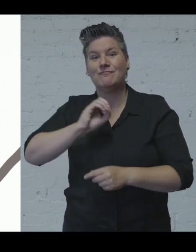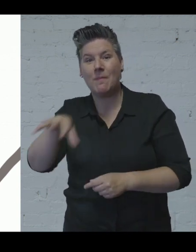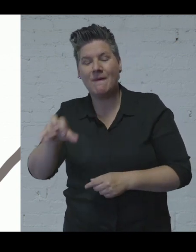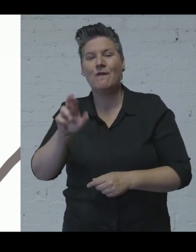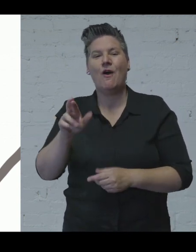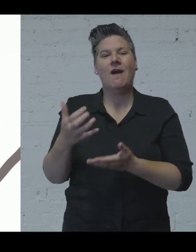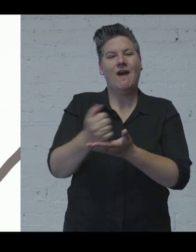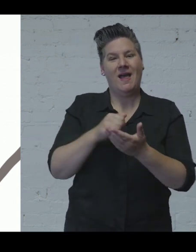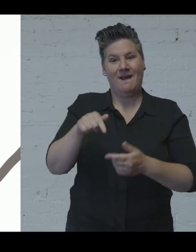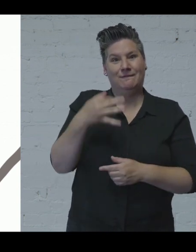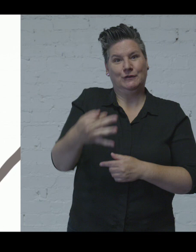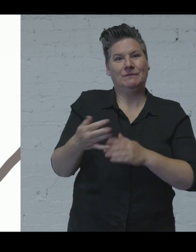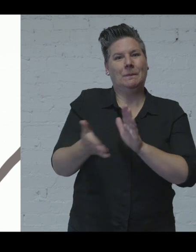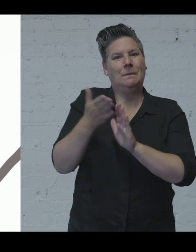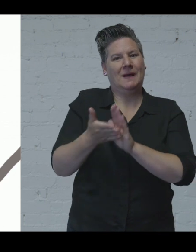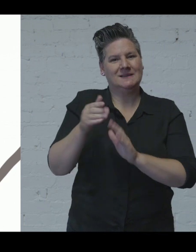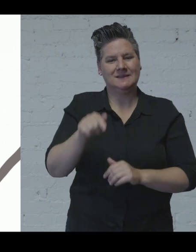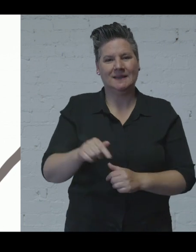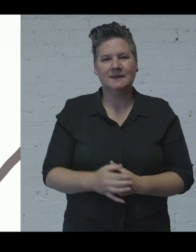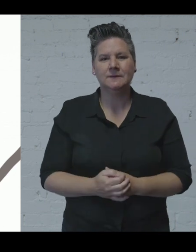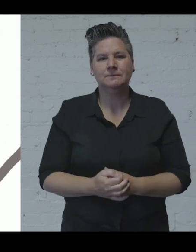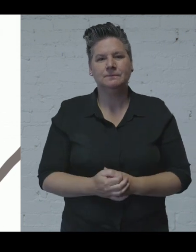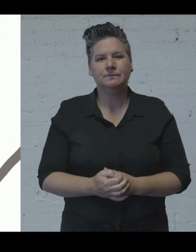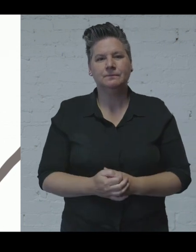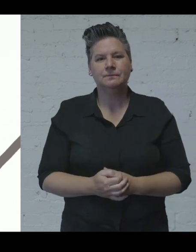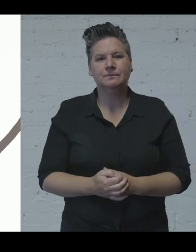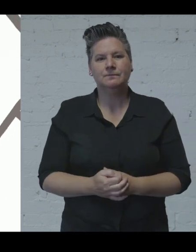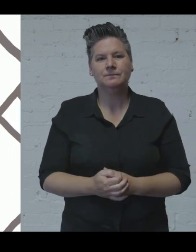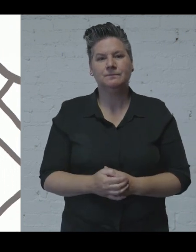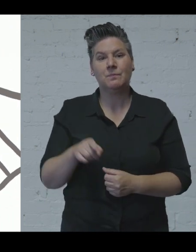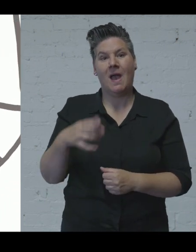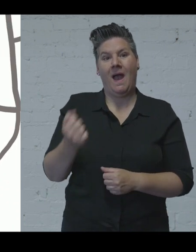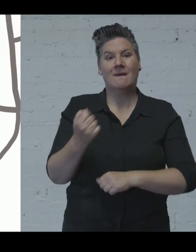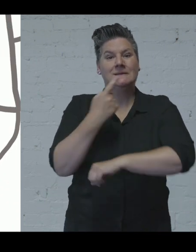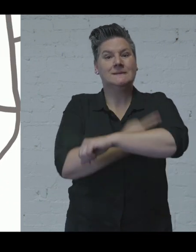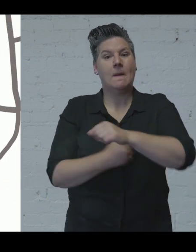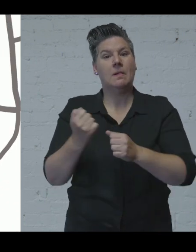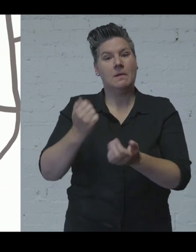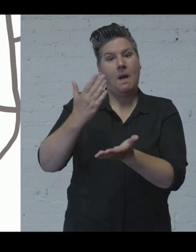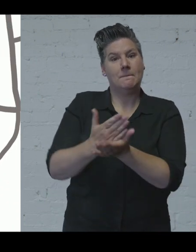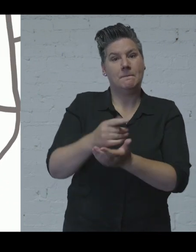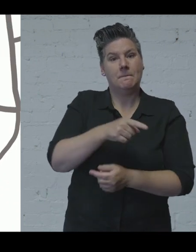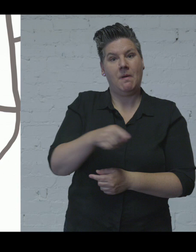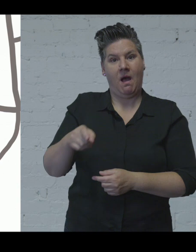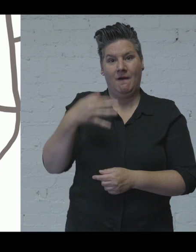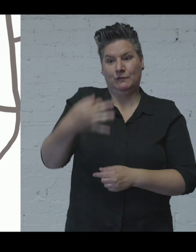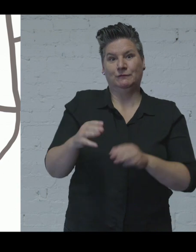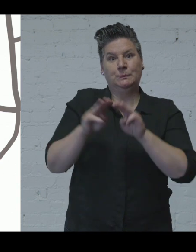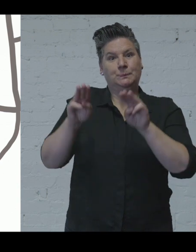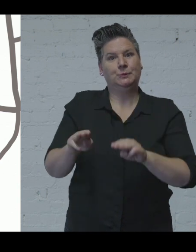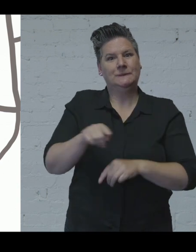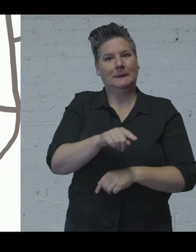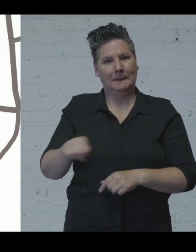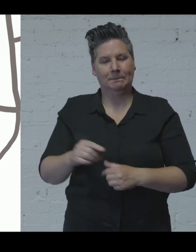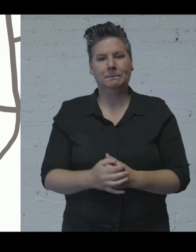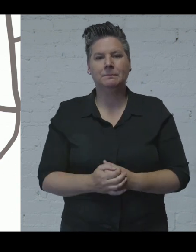at the front of the building. There is a designated disabled parking bay in the car park in front of the museum. The nearest public car park is